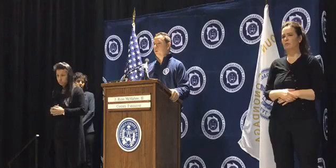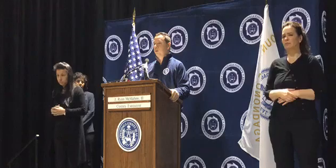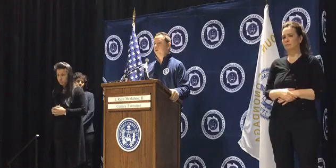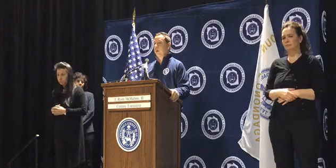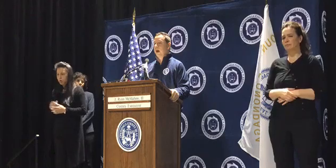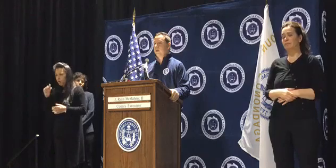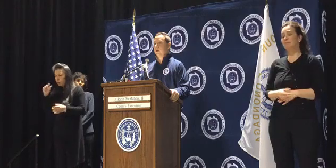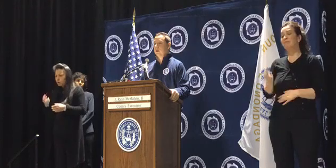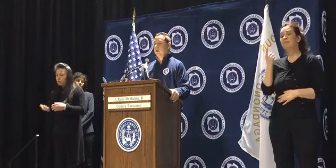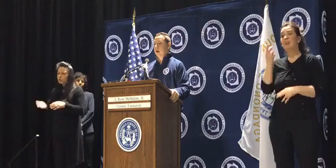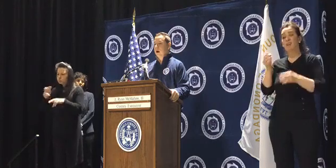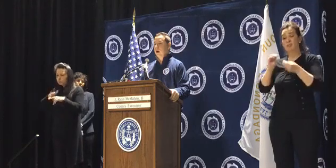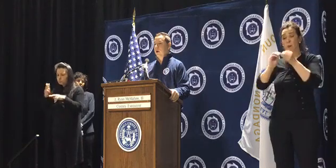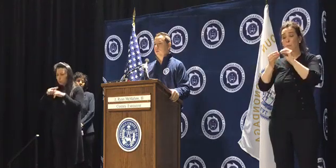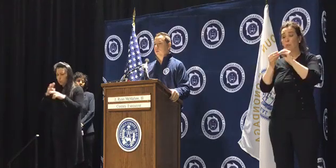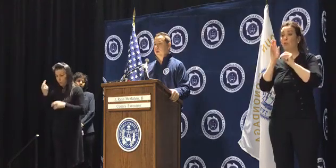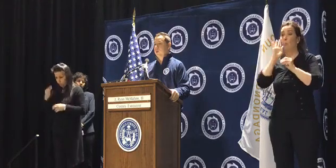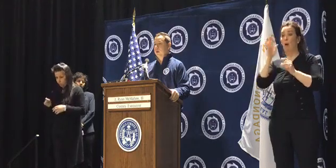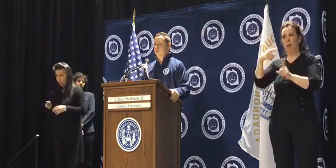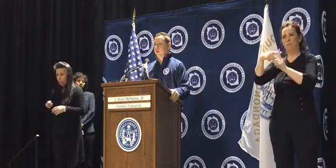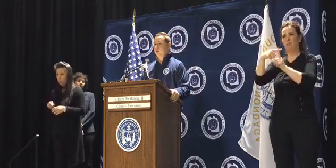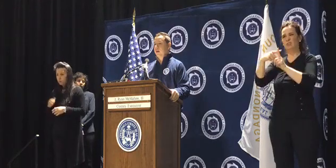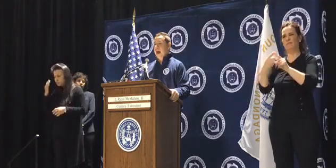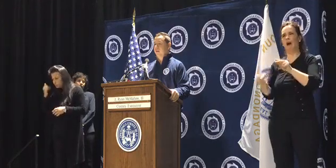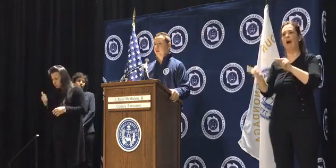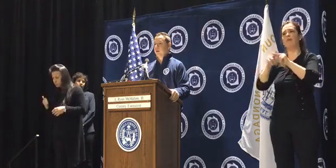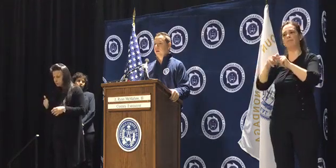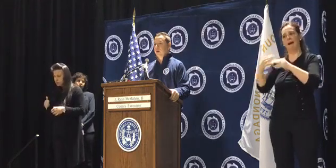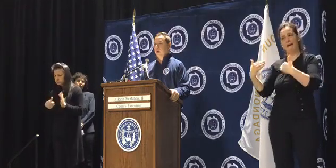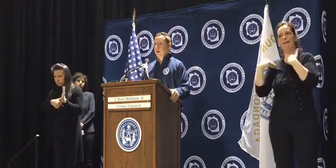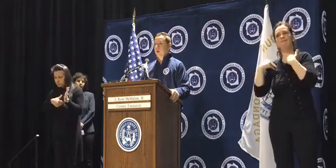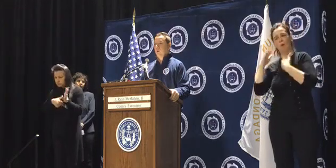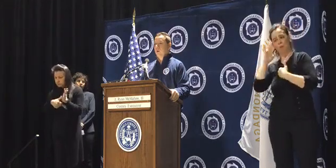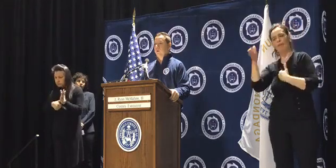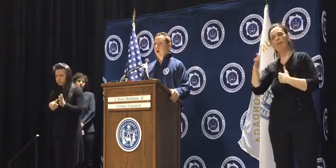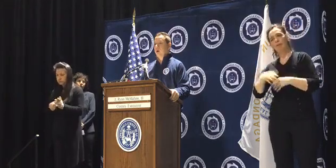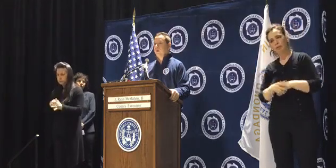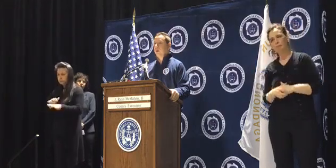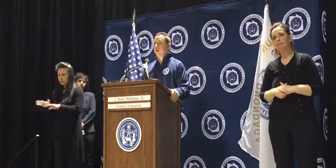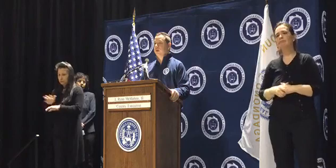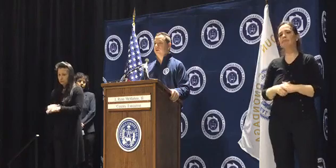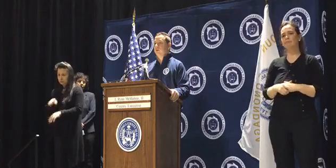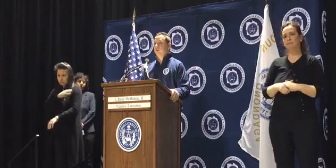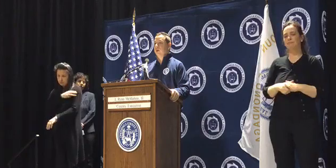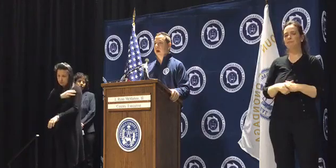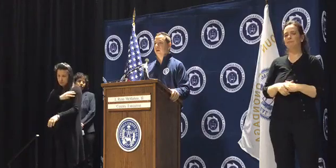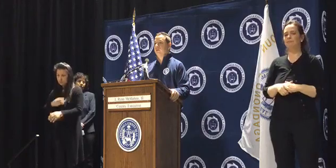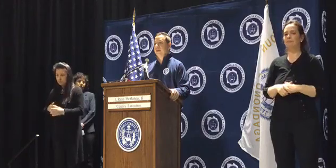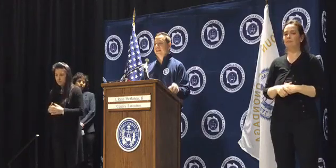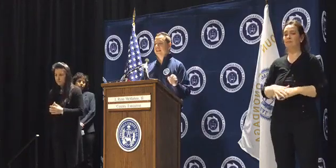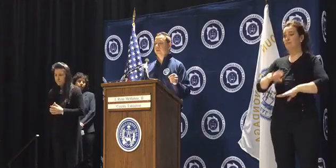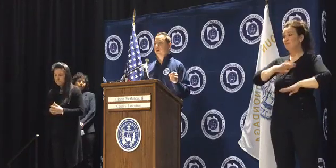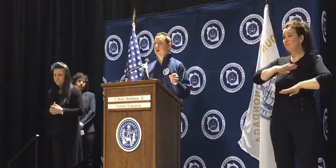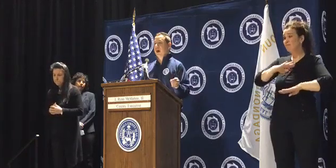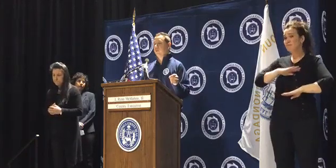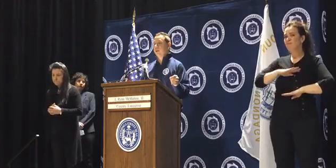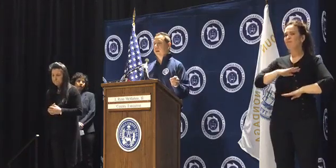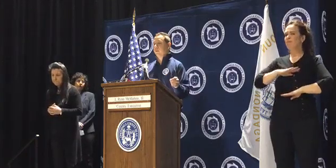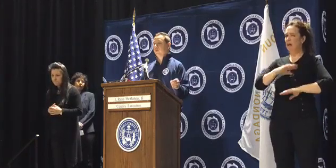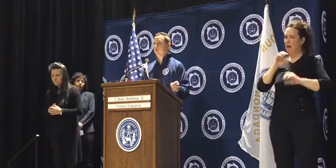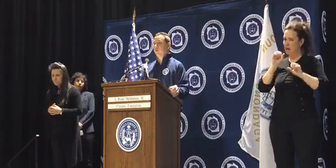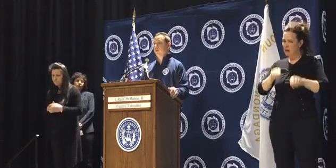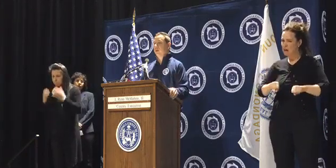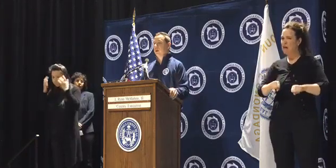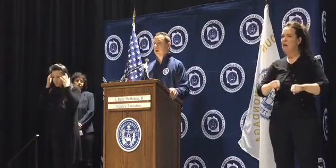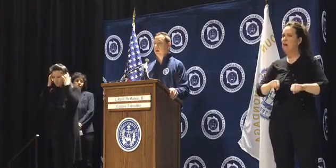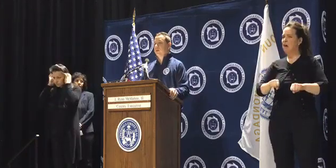more and more results back. We are very, very happy with our ability to have testing done every day